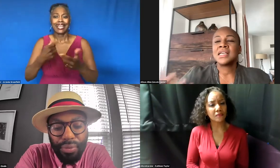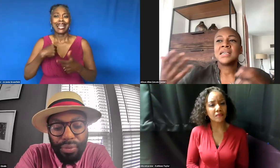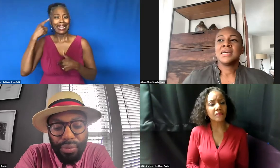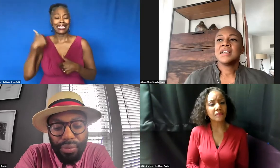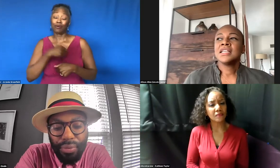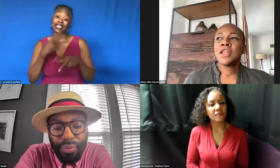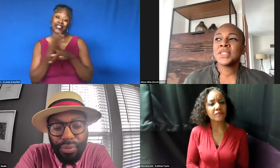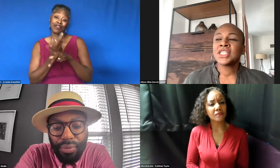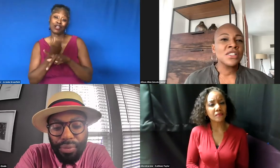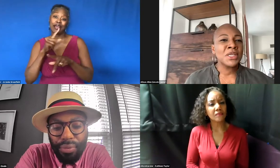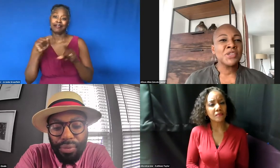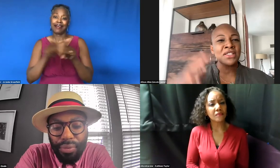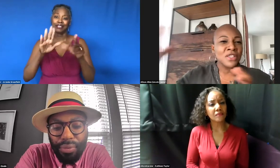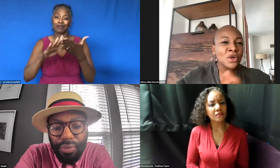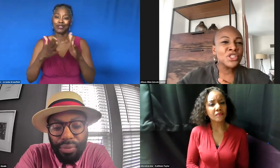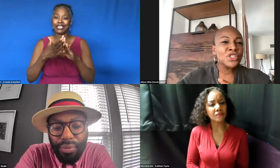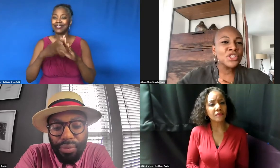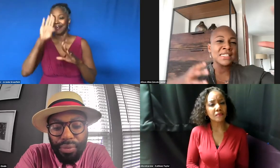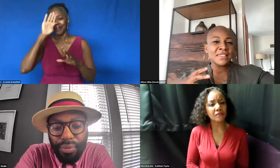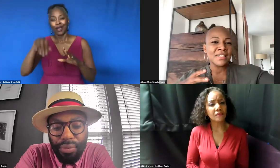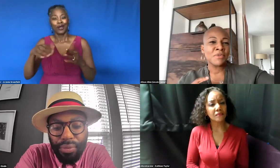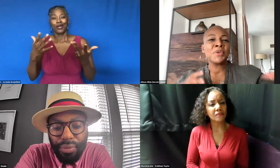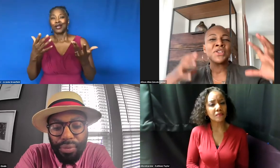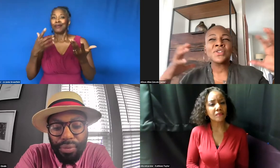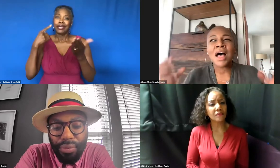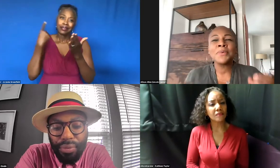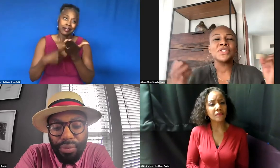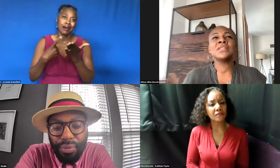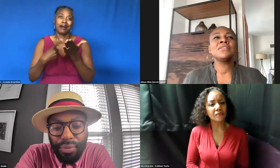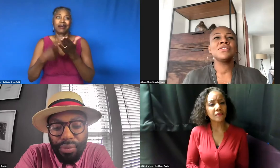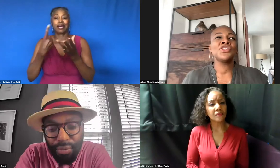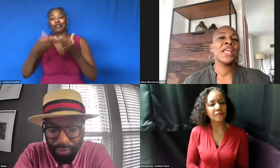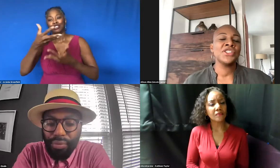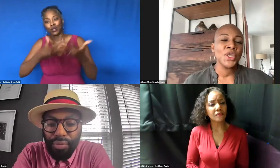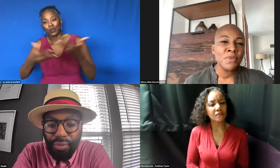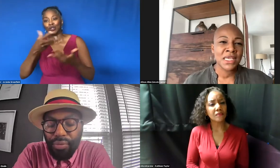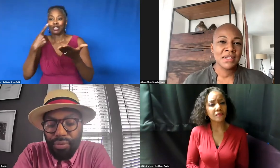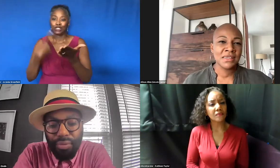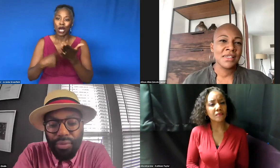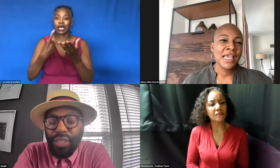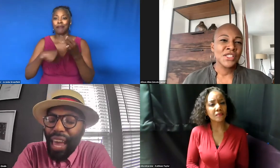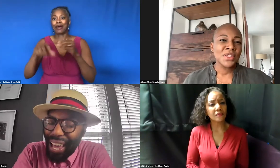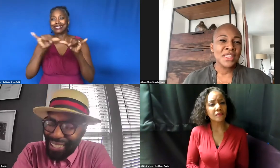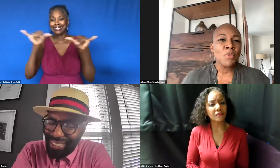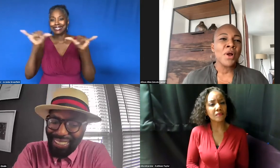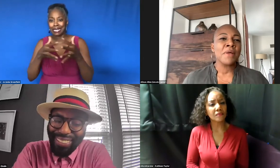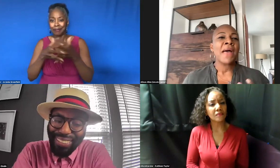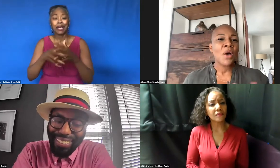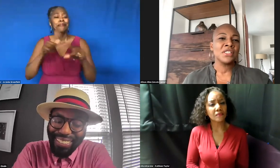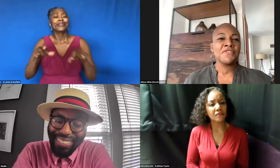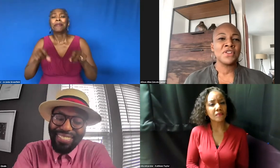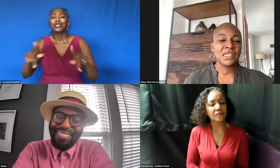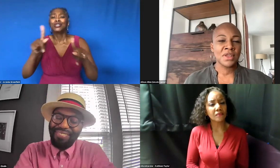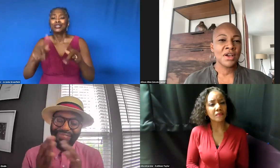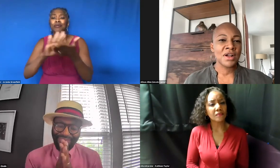a, you know, we talk so much about the social and the systemic, but there's opportunities to change humans, yes, so that they're more